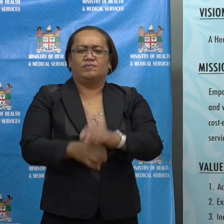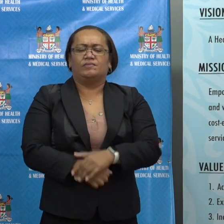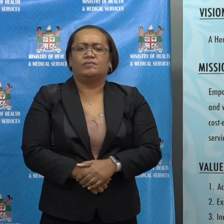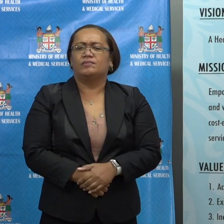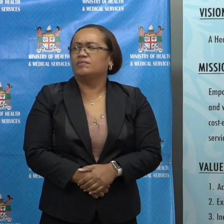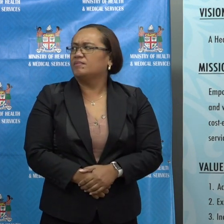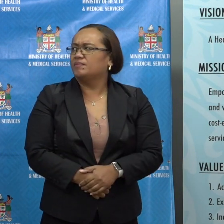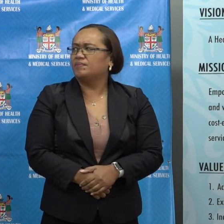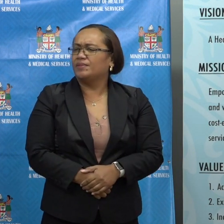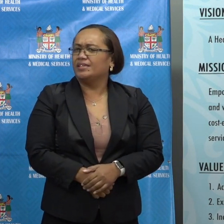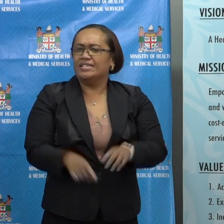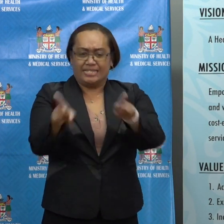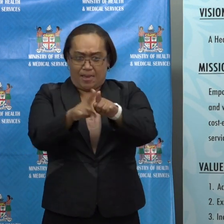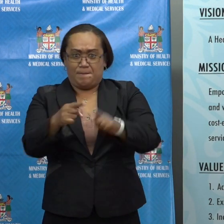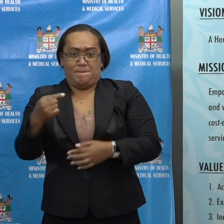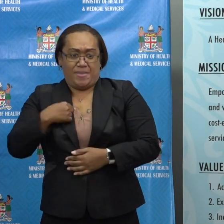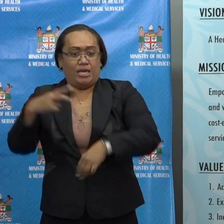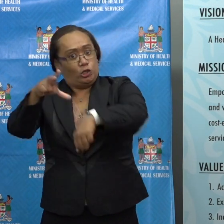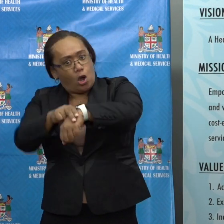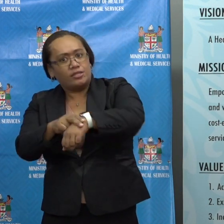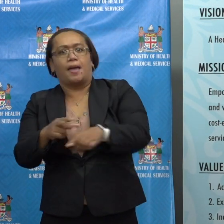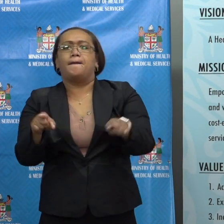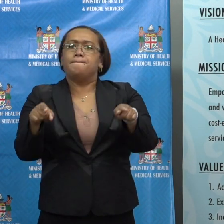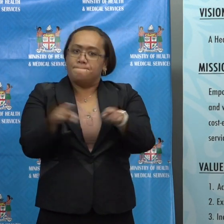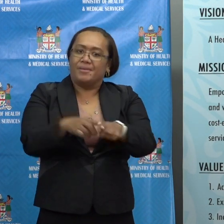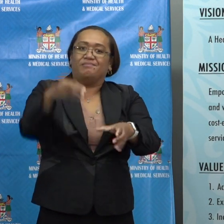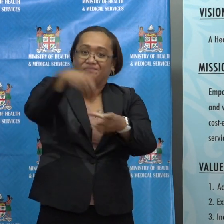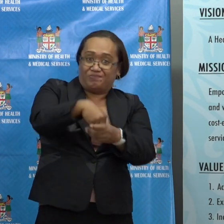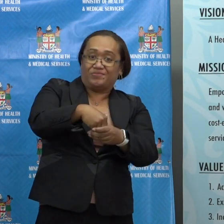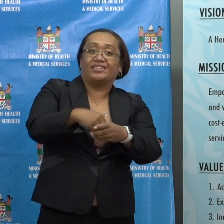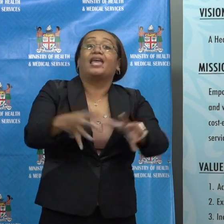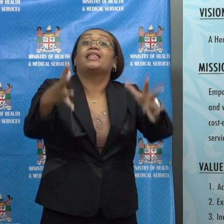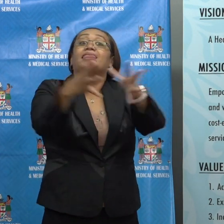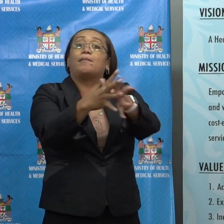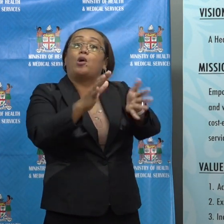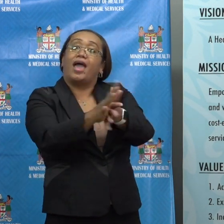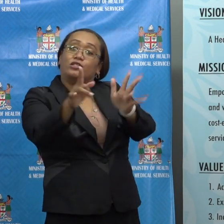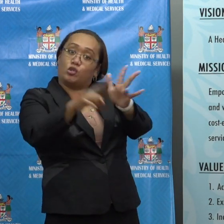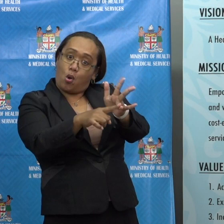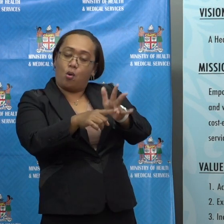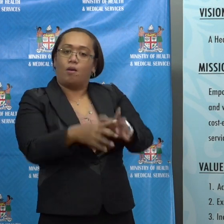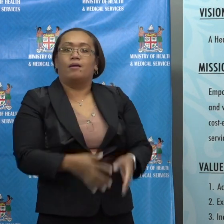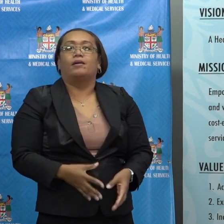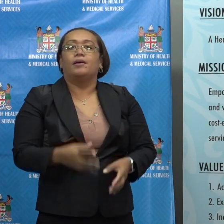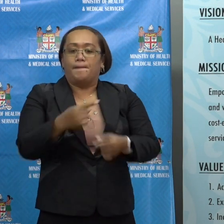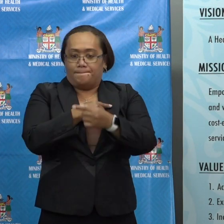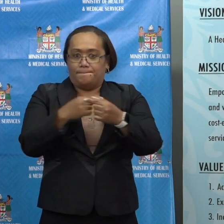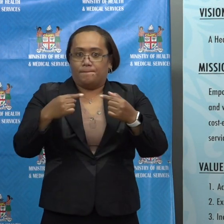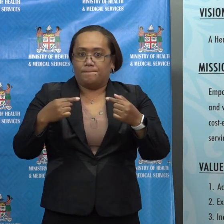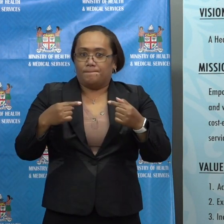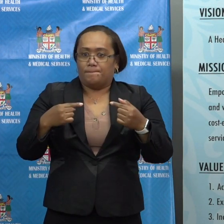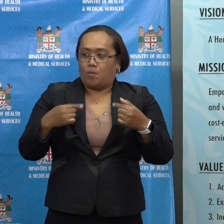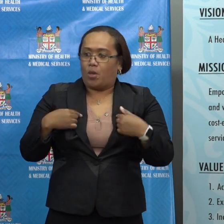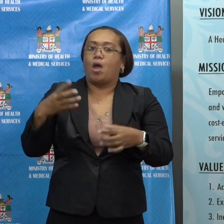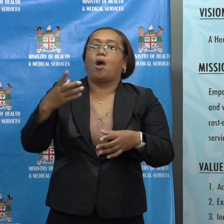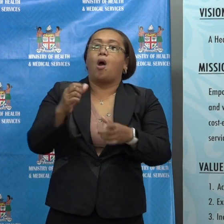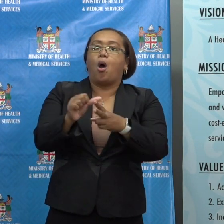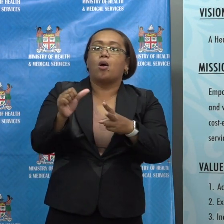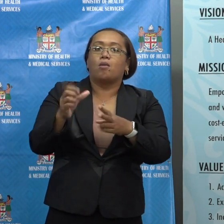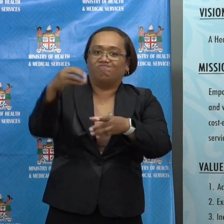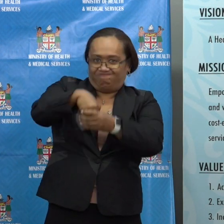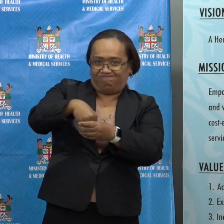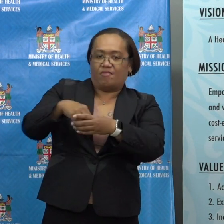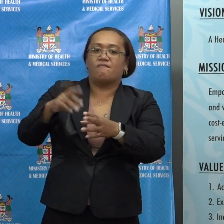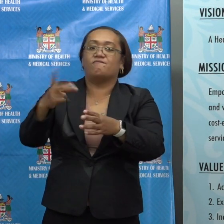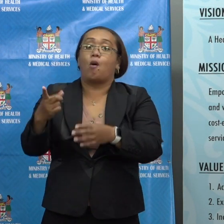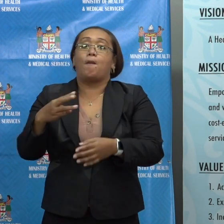representative, I will be supporting the Ministry of Health, leadership, and the technical team to